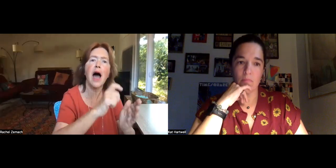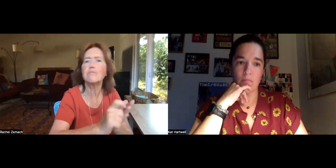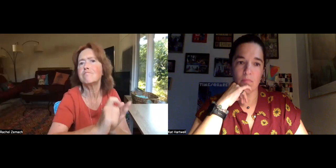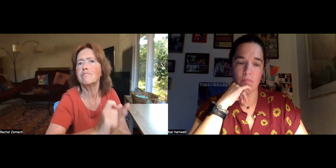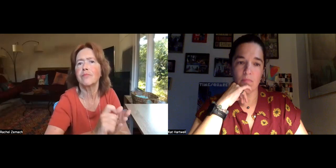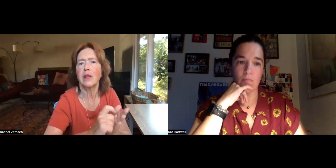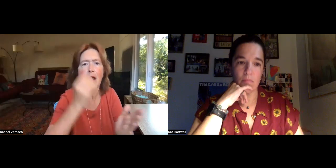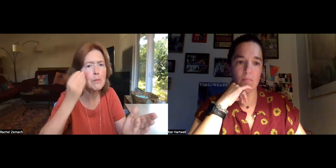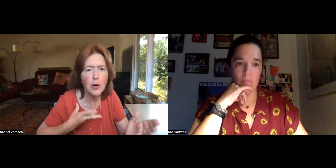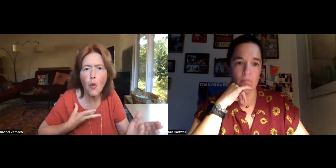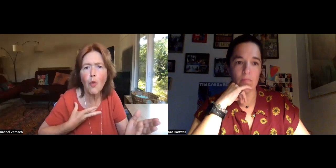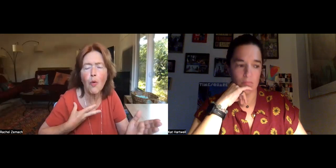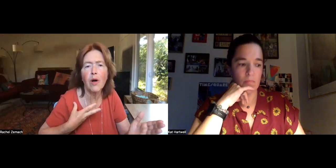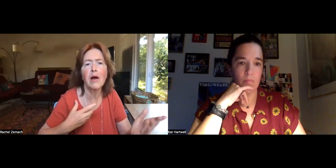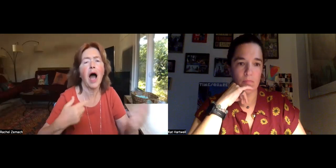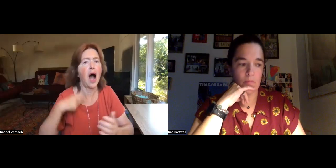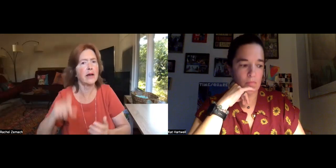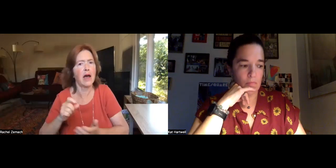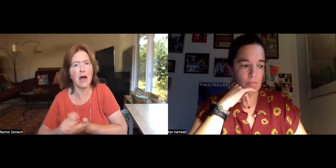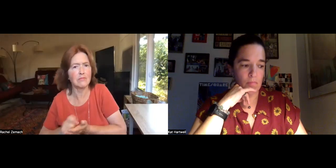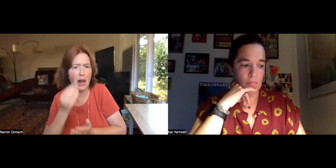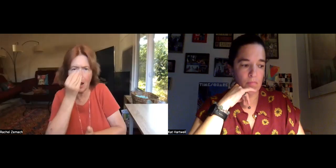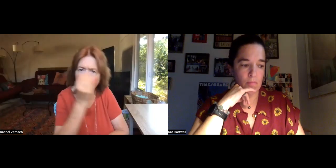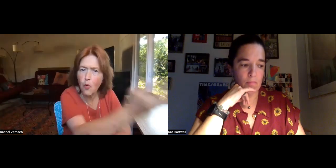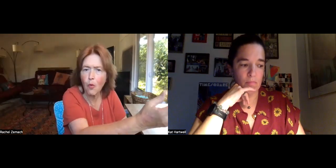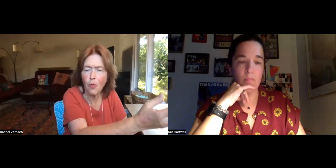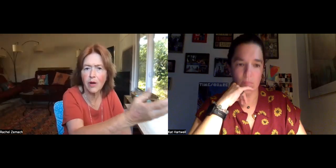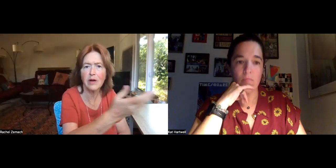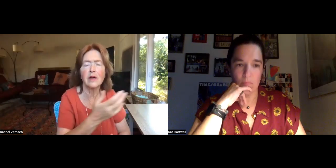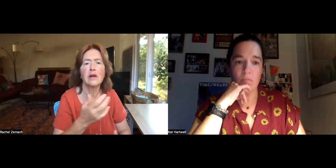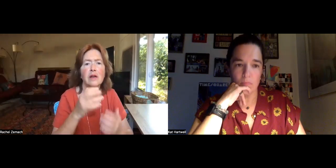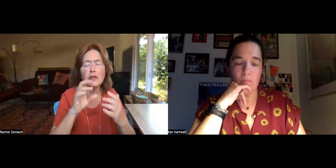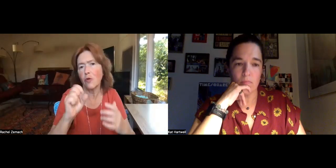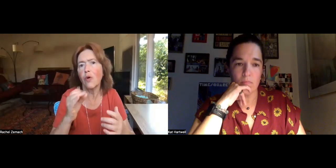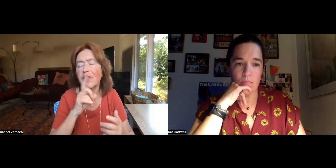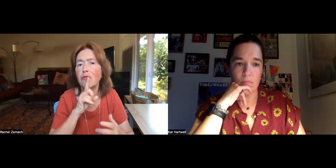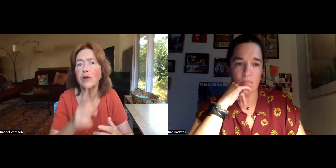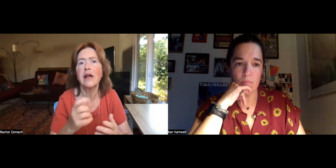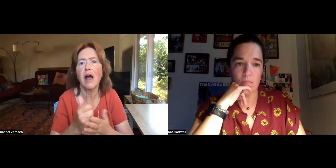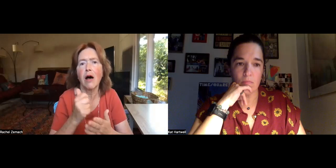can let me know. I can let know. So that really